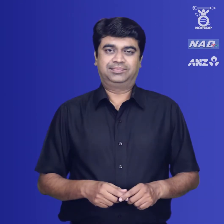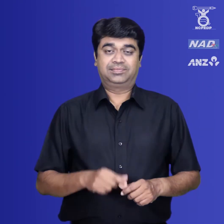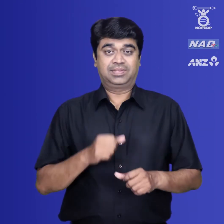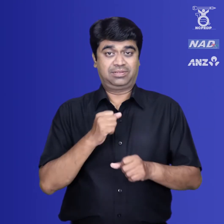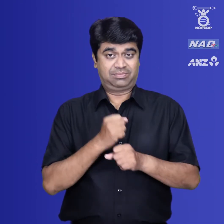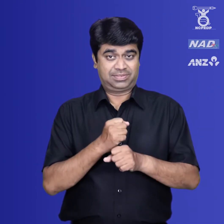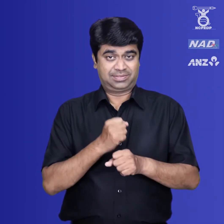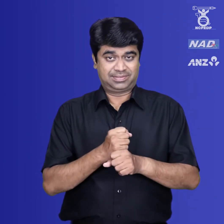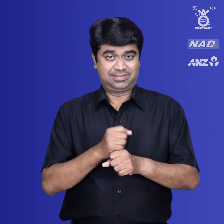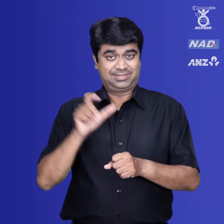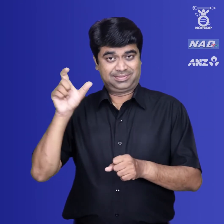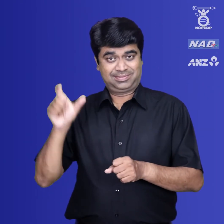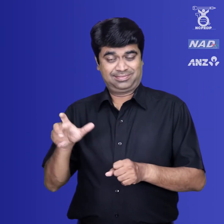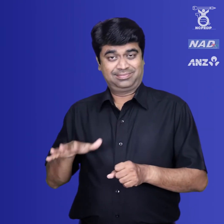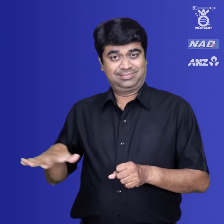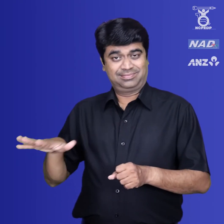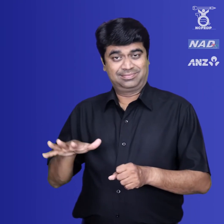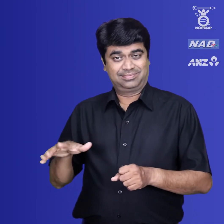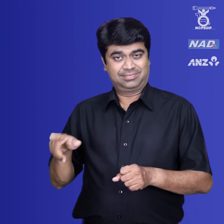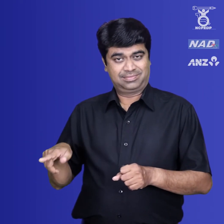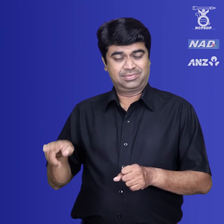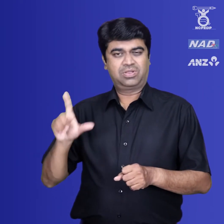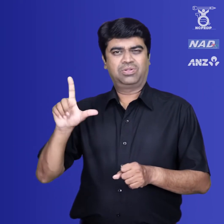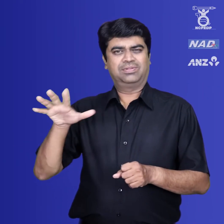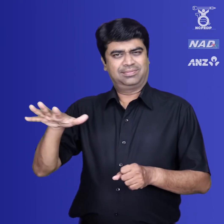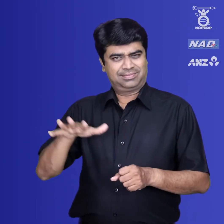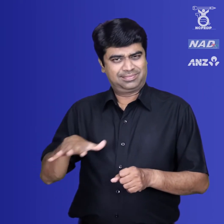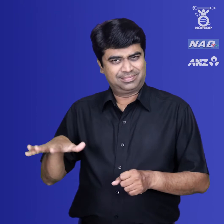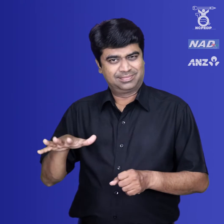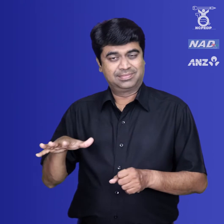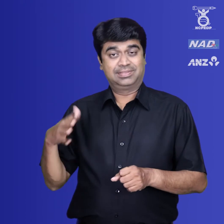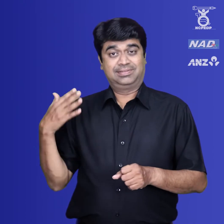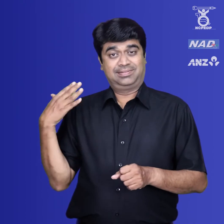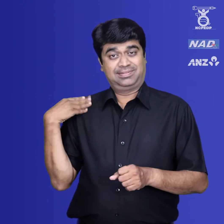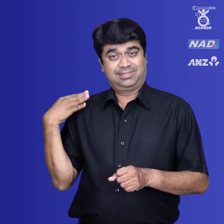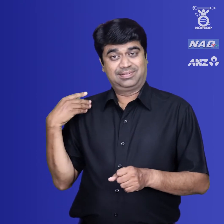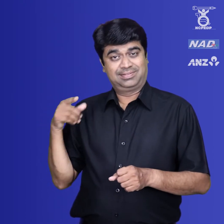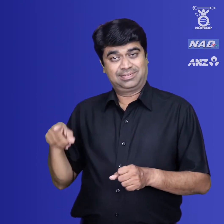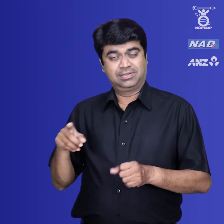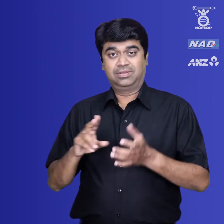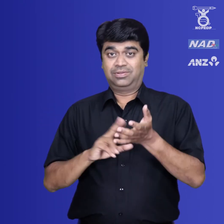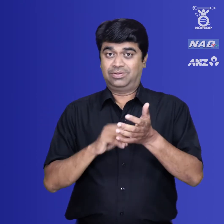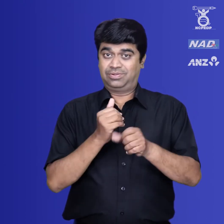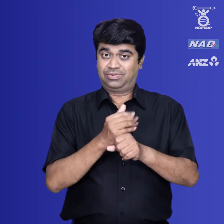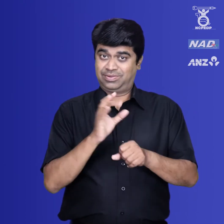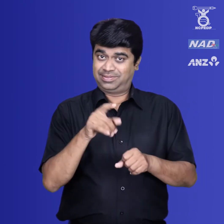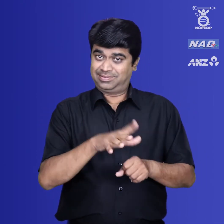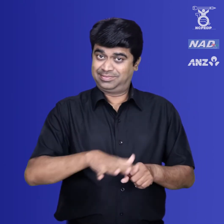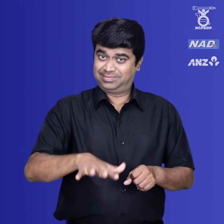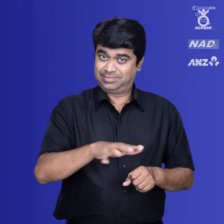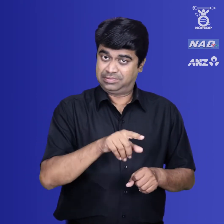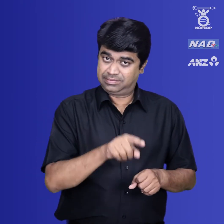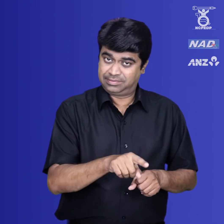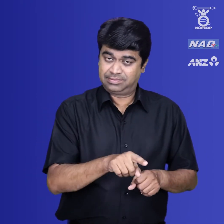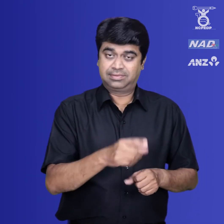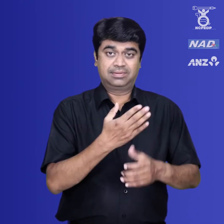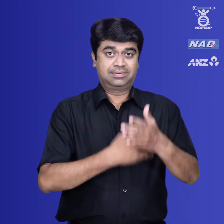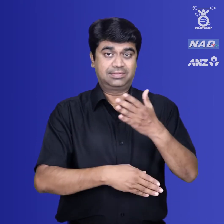The appropriate government and the local authorities, while formulating rehabilitation policies, shall